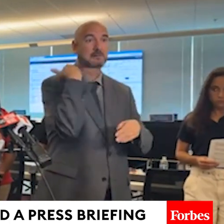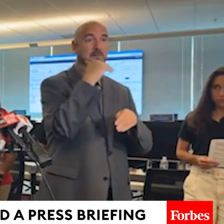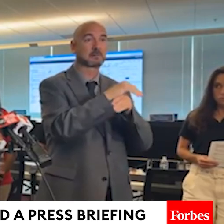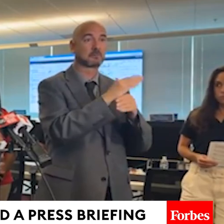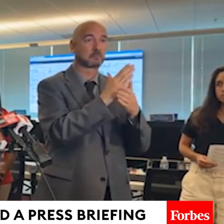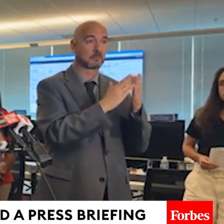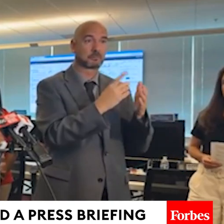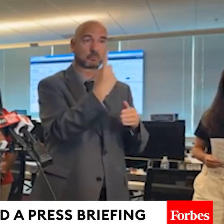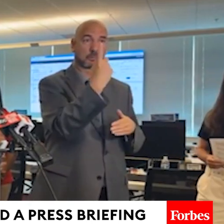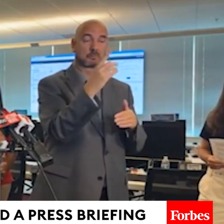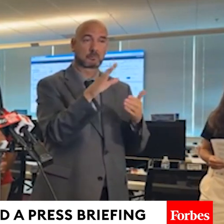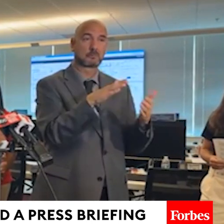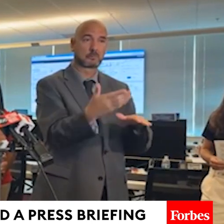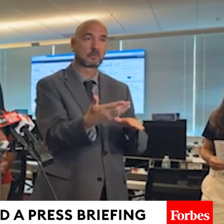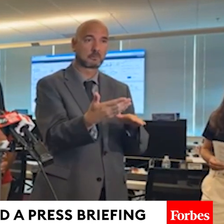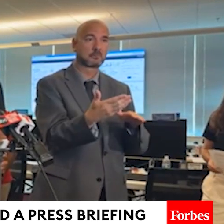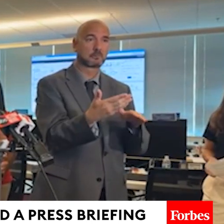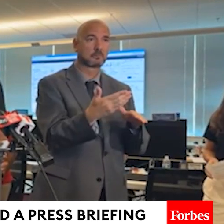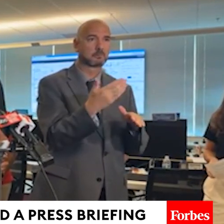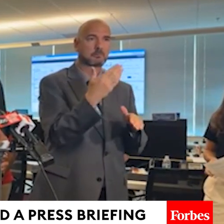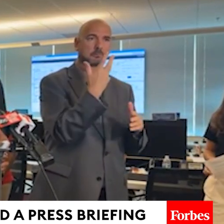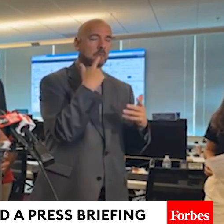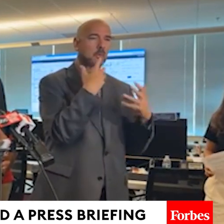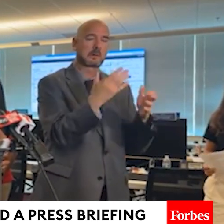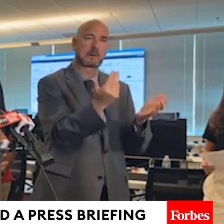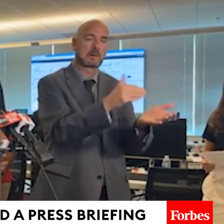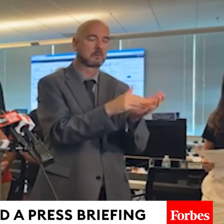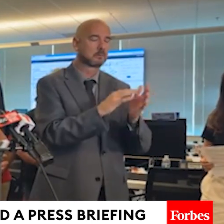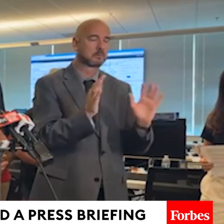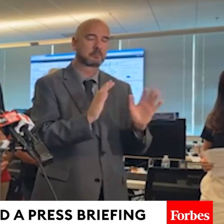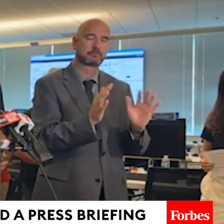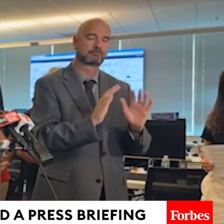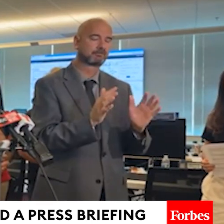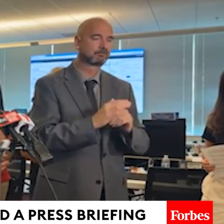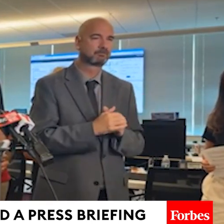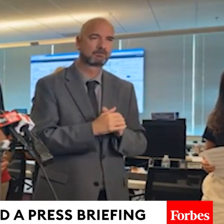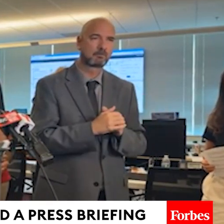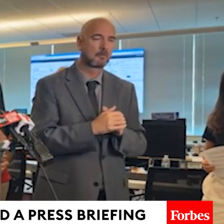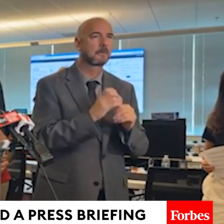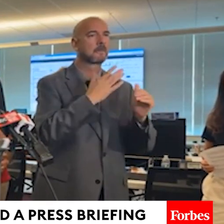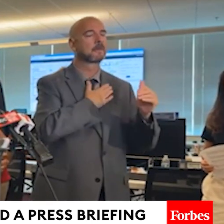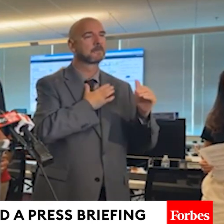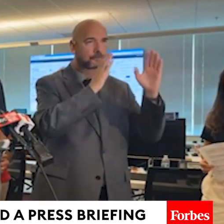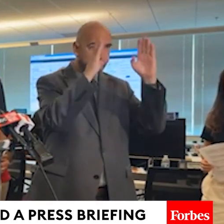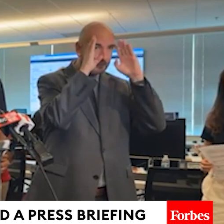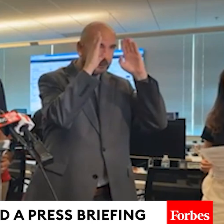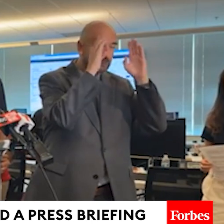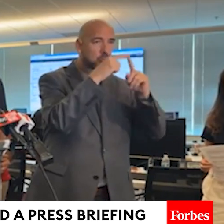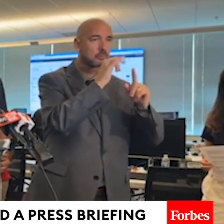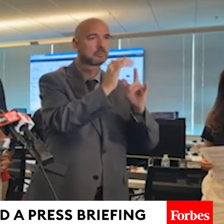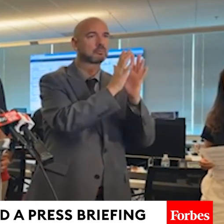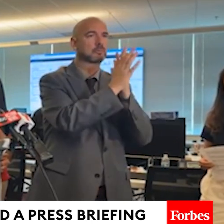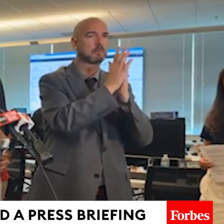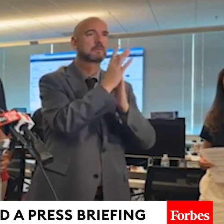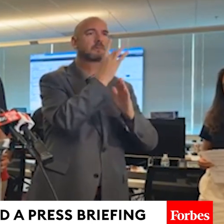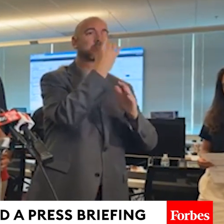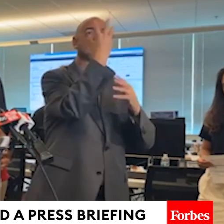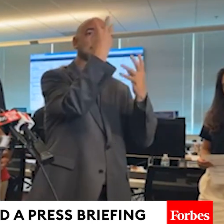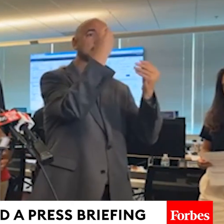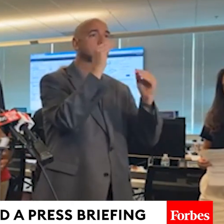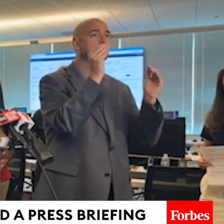city, and we really do not want this to repeat. Pay attention at traffic signals, treat them as 4-way